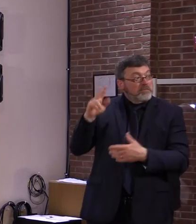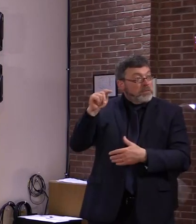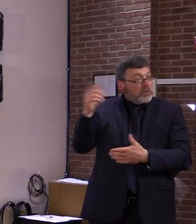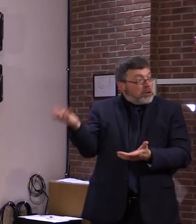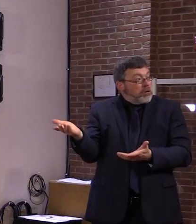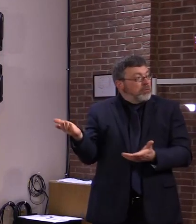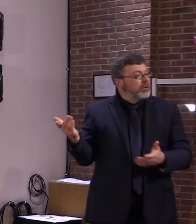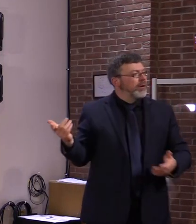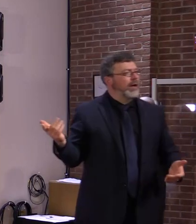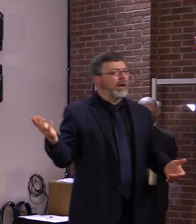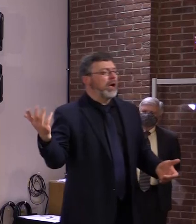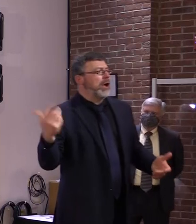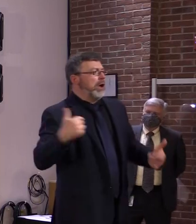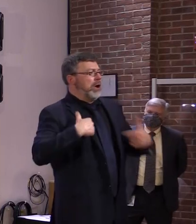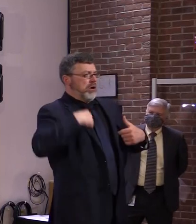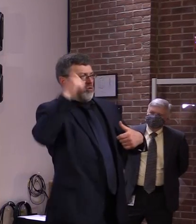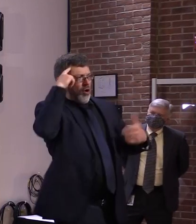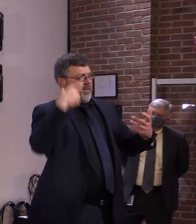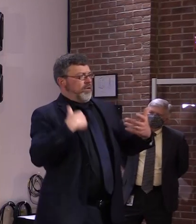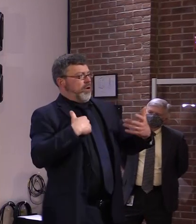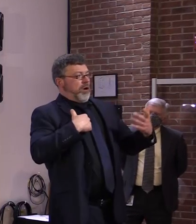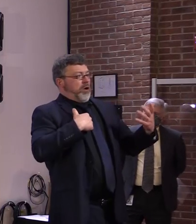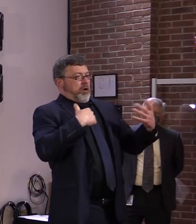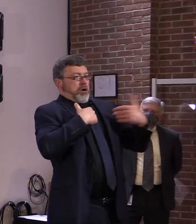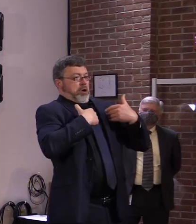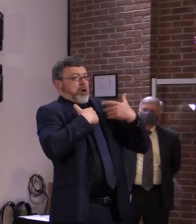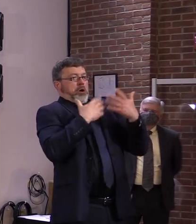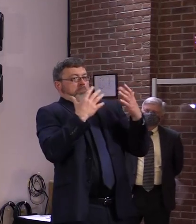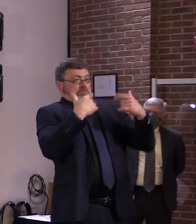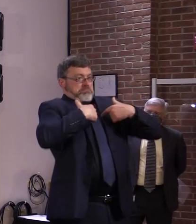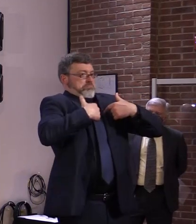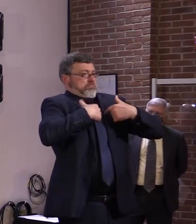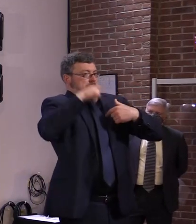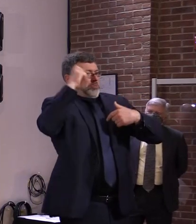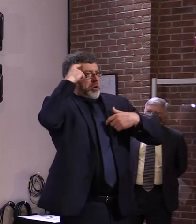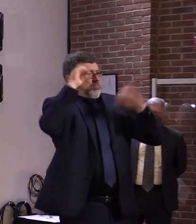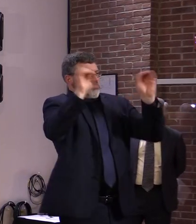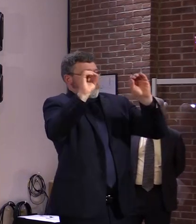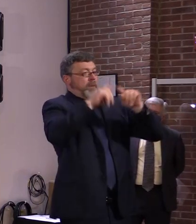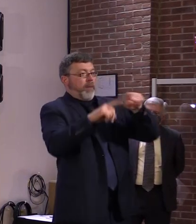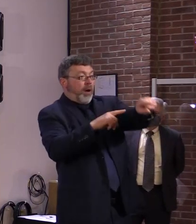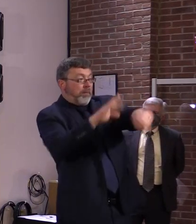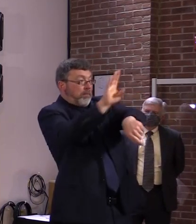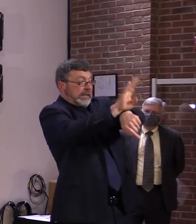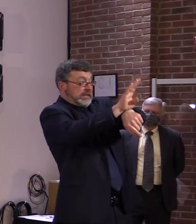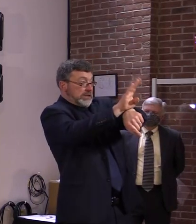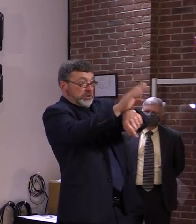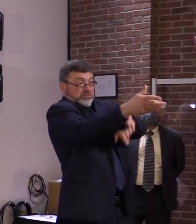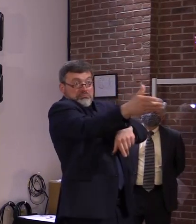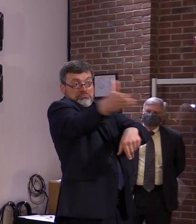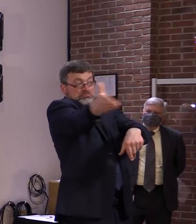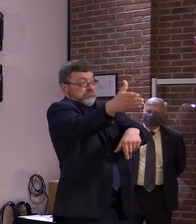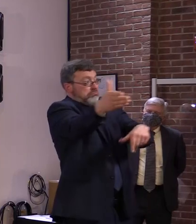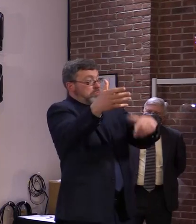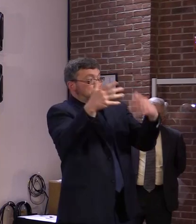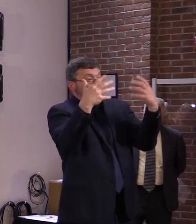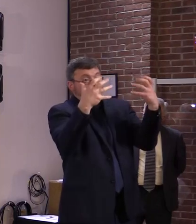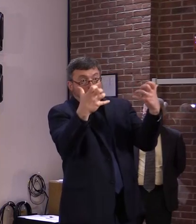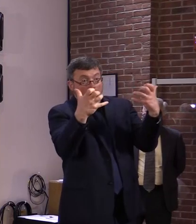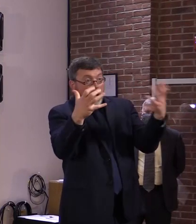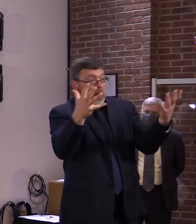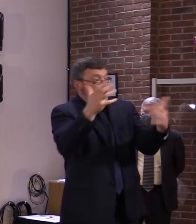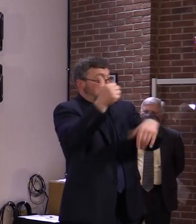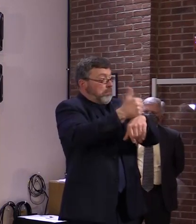anything they want to do to increase their business and increase some incentive for their clientele and